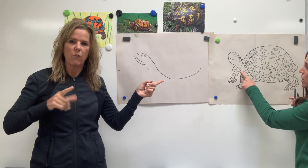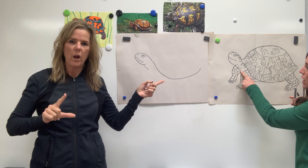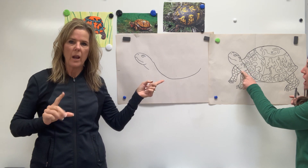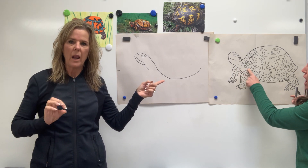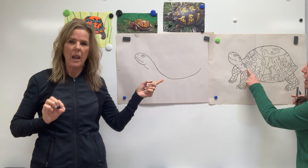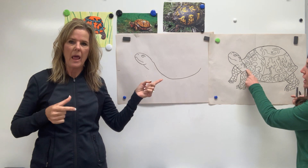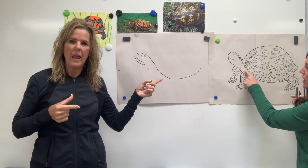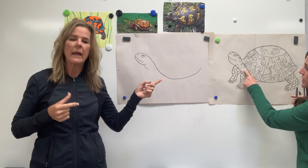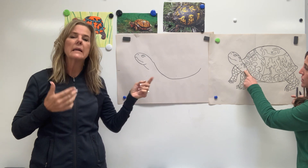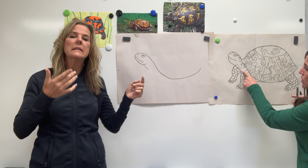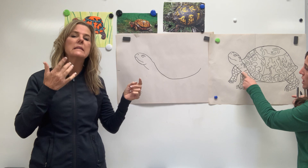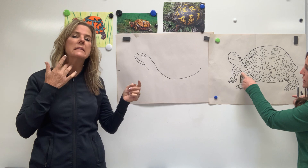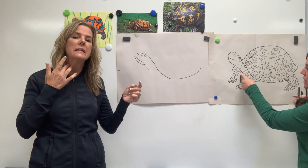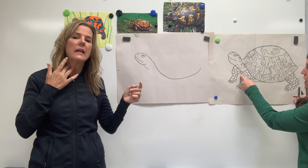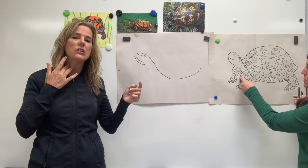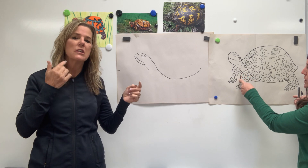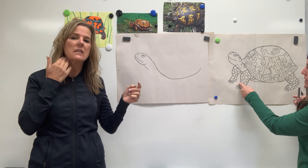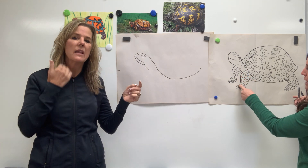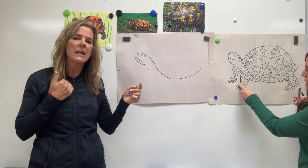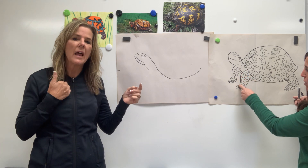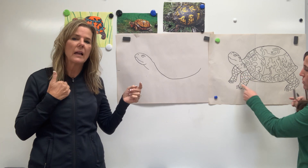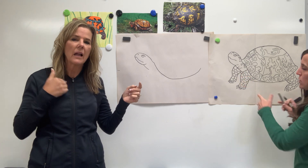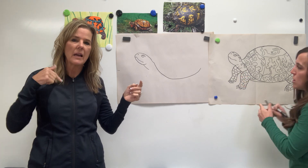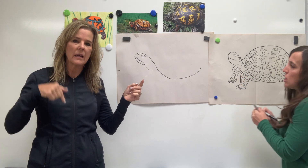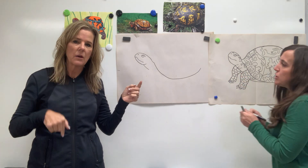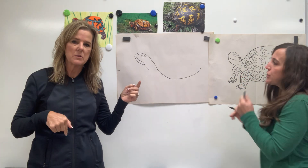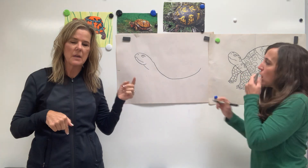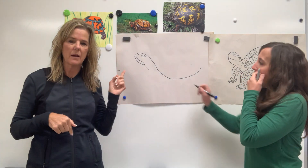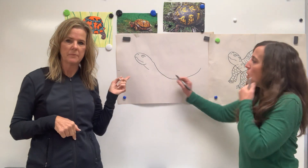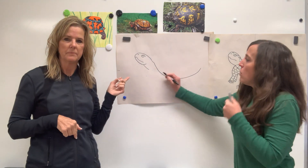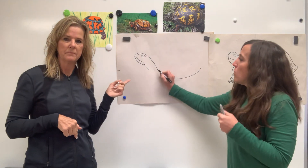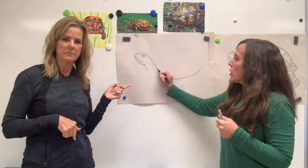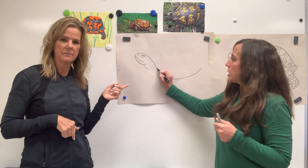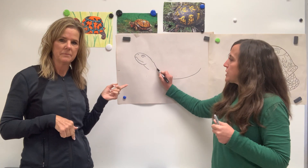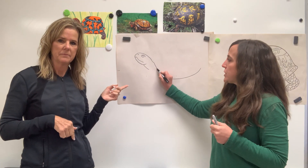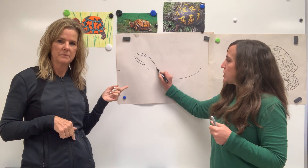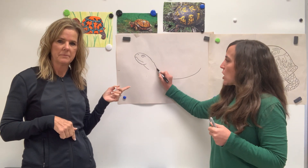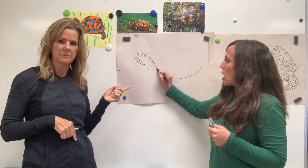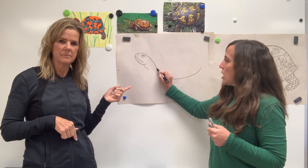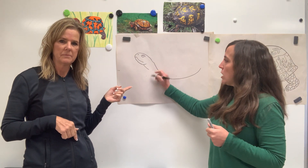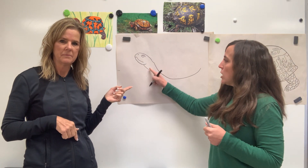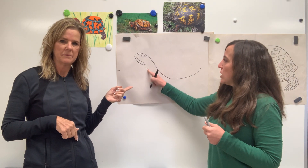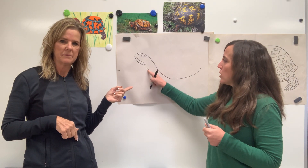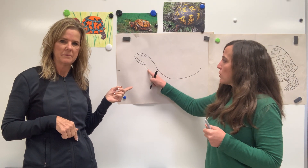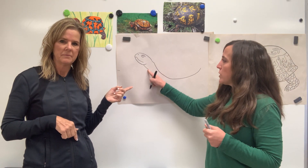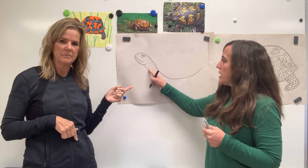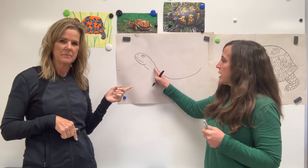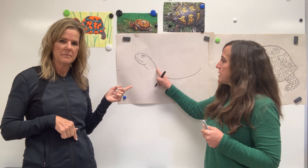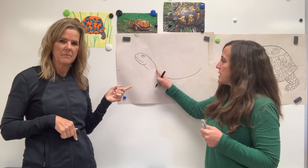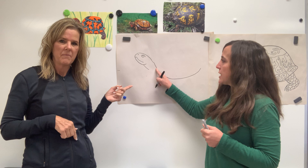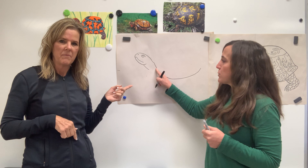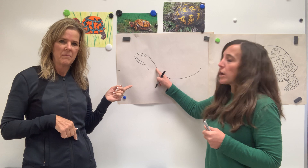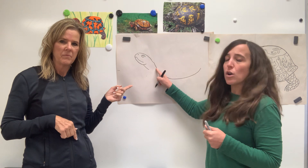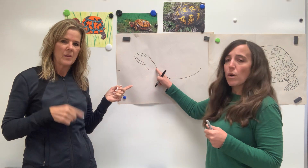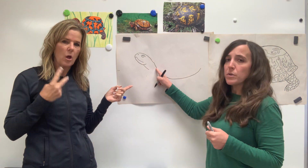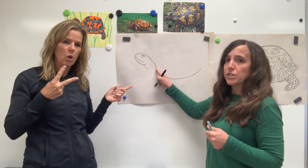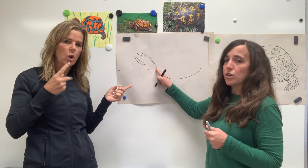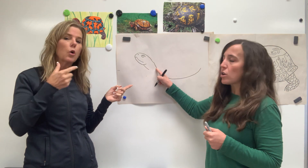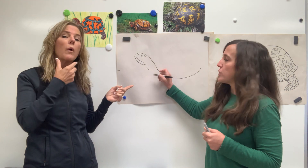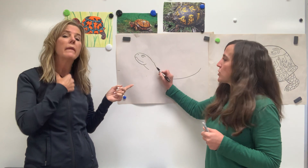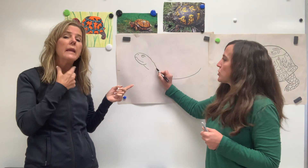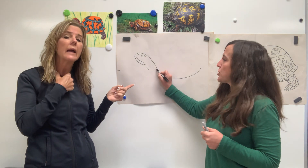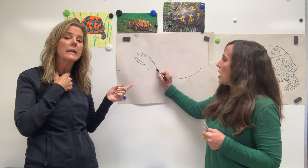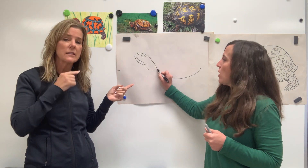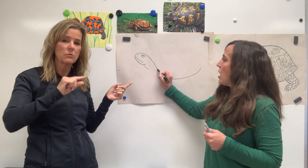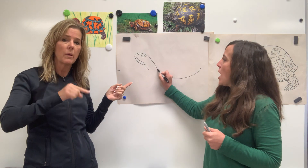here. It cuts across and it comes down. So, we're gonna start, look where the neck is, and that's where I know I'm gonna